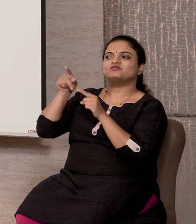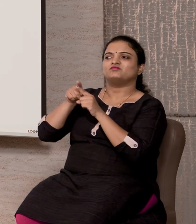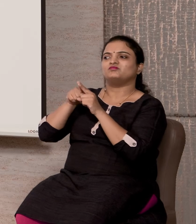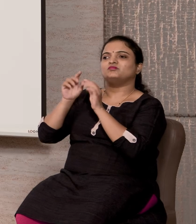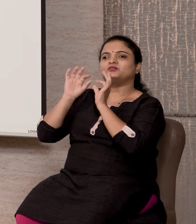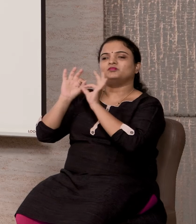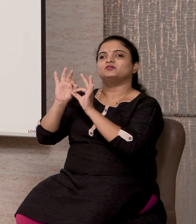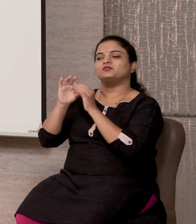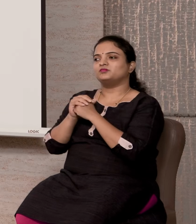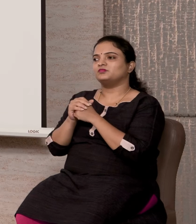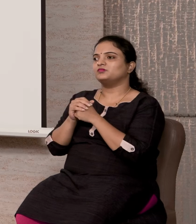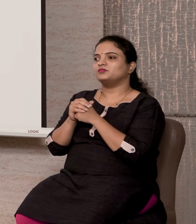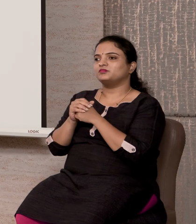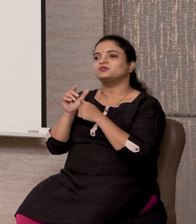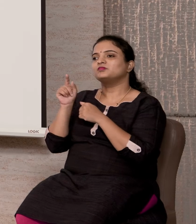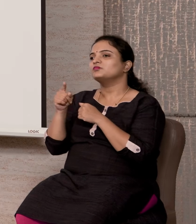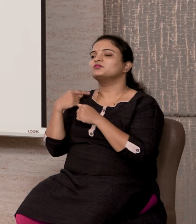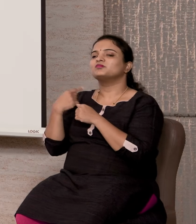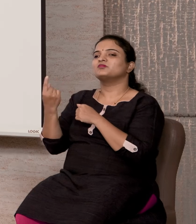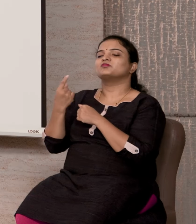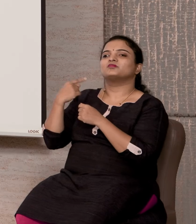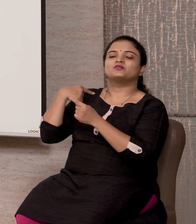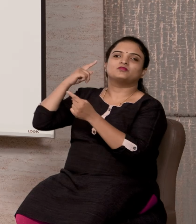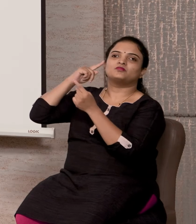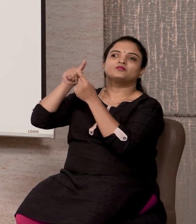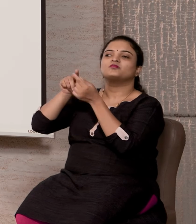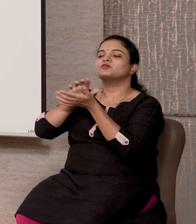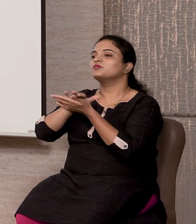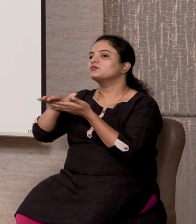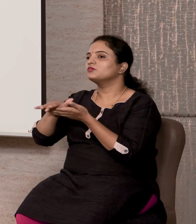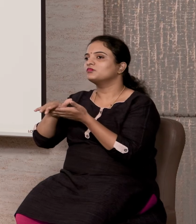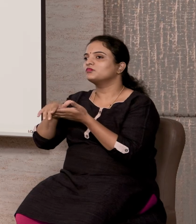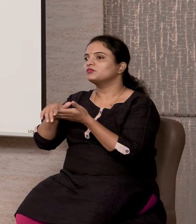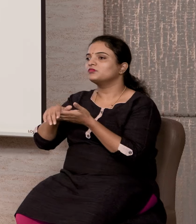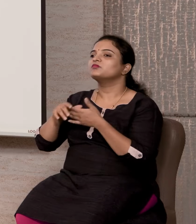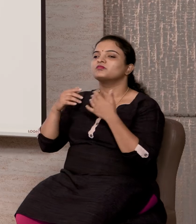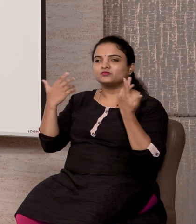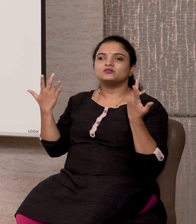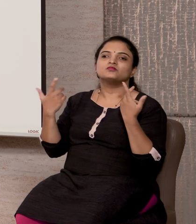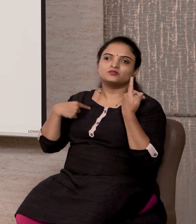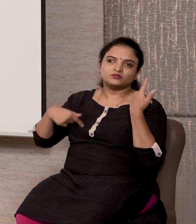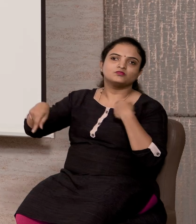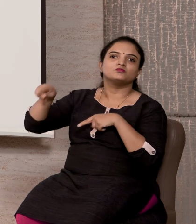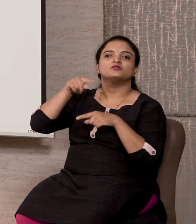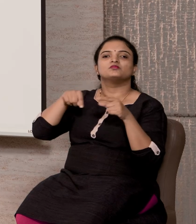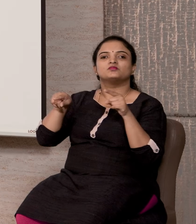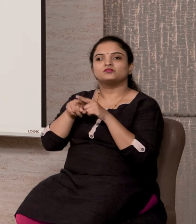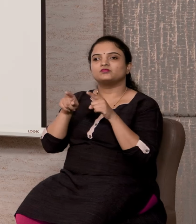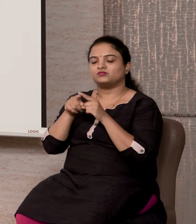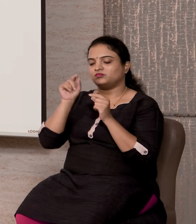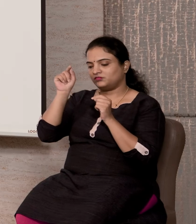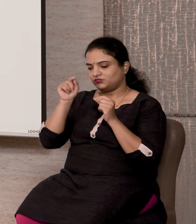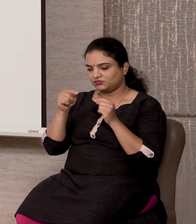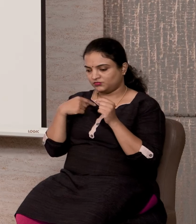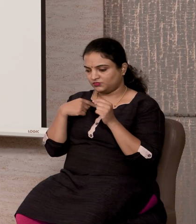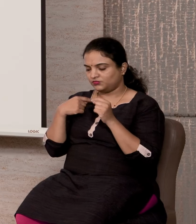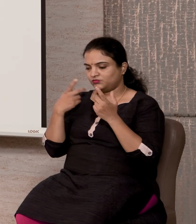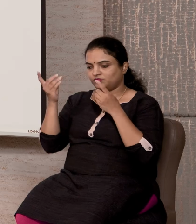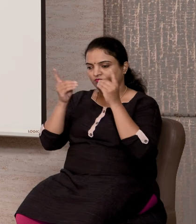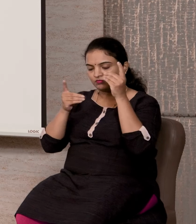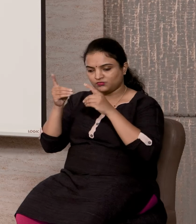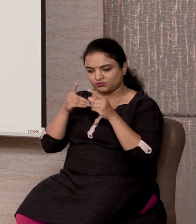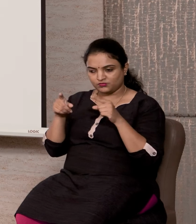thesis is not, that is not my end goal, right? As you just told. So I have already, taken a couple of instructional designers,